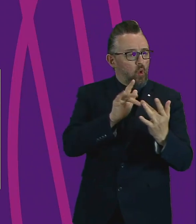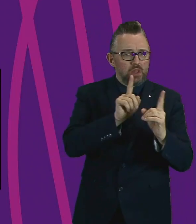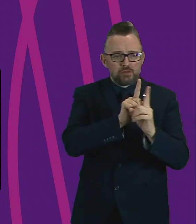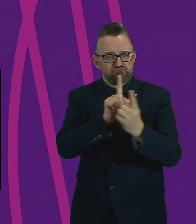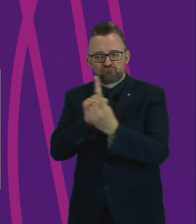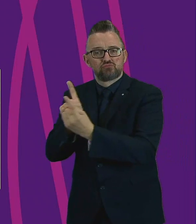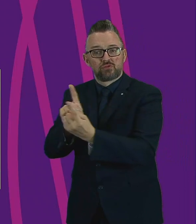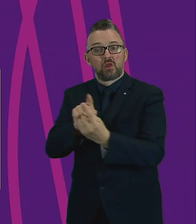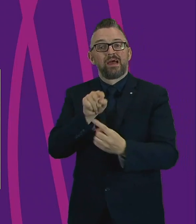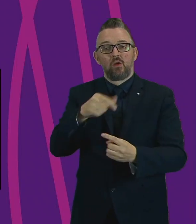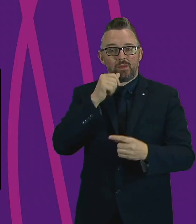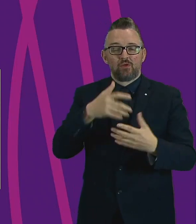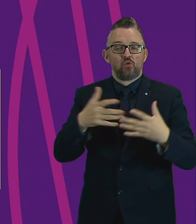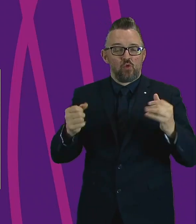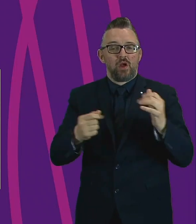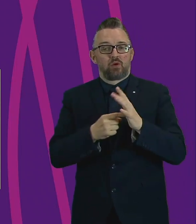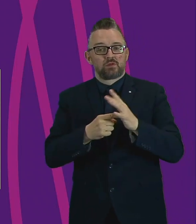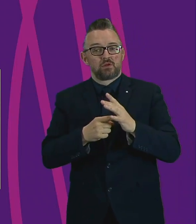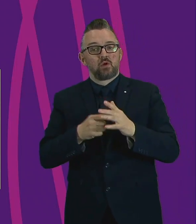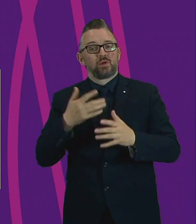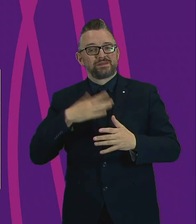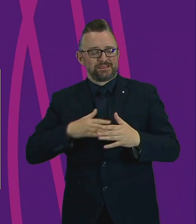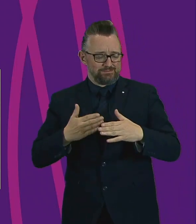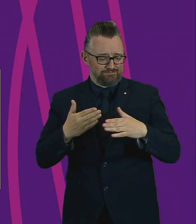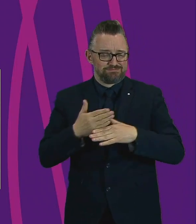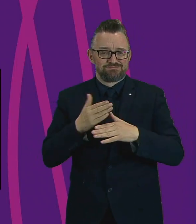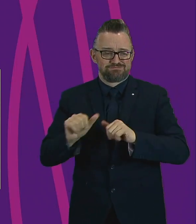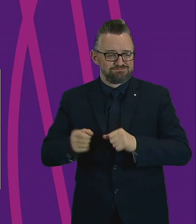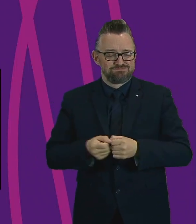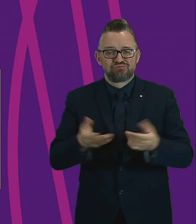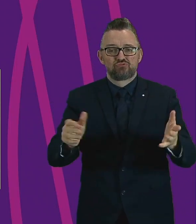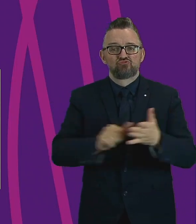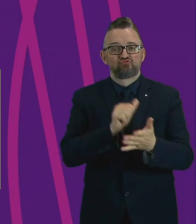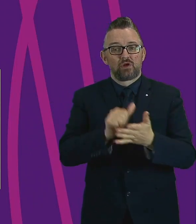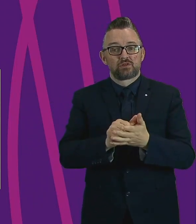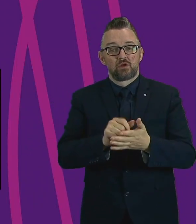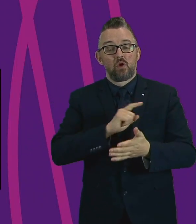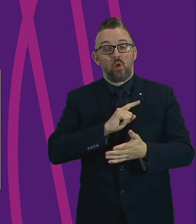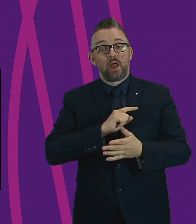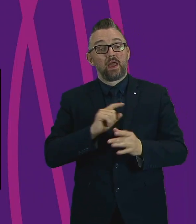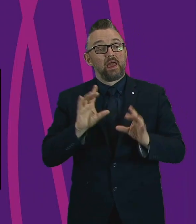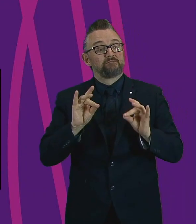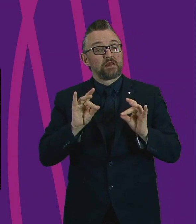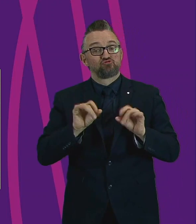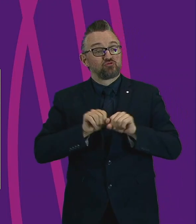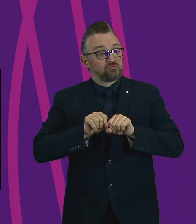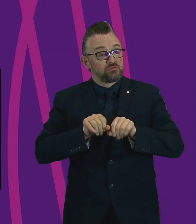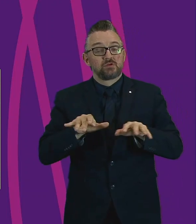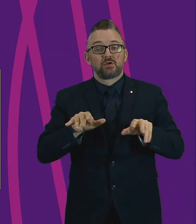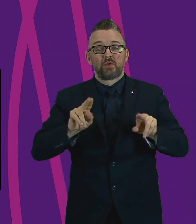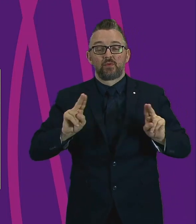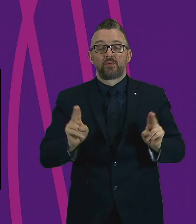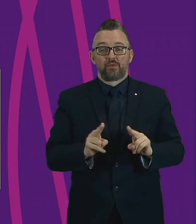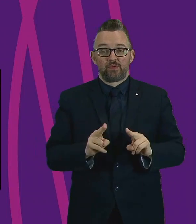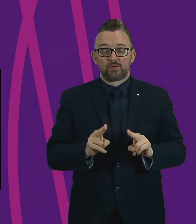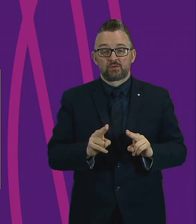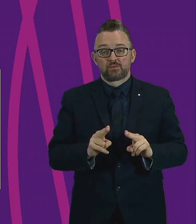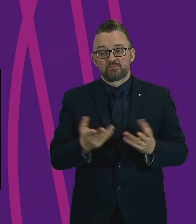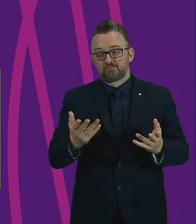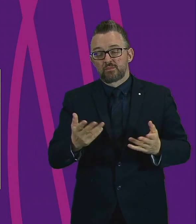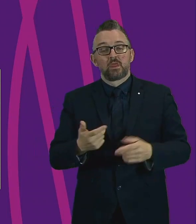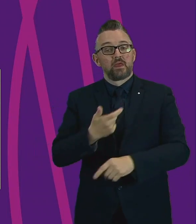arsenal, and one that must be delivered effectively as infection levels in the community fall. Without a vaccine in place, it will